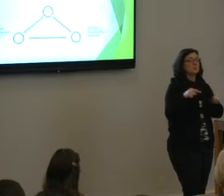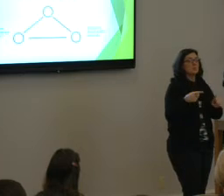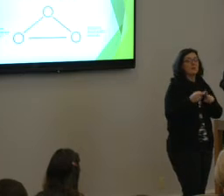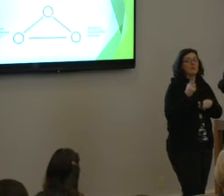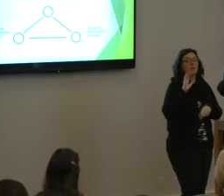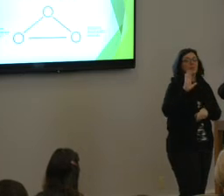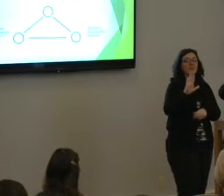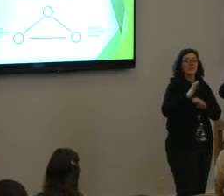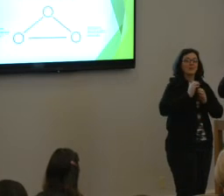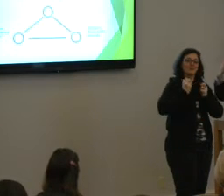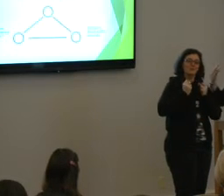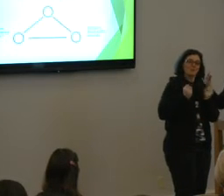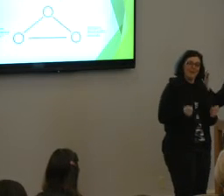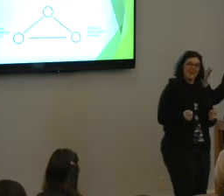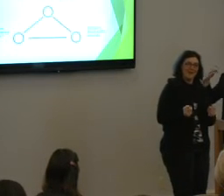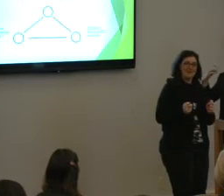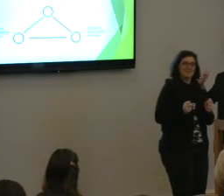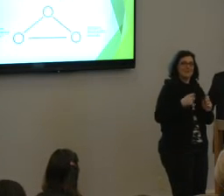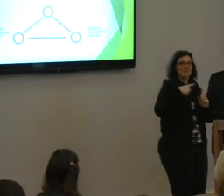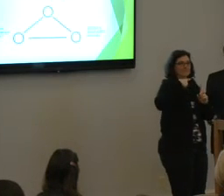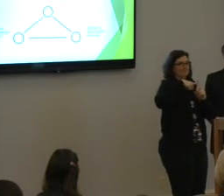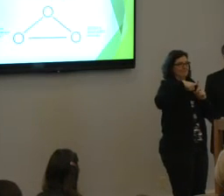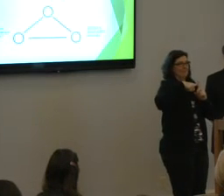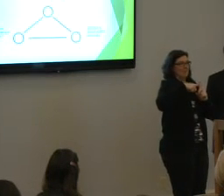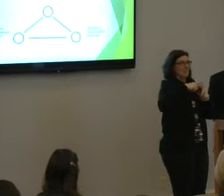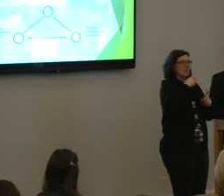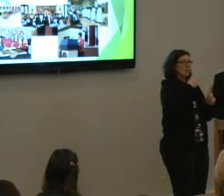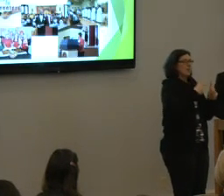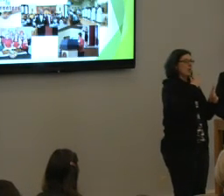and strengths to one another, not out of what they don't know.